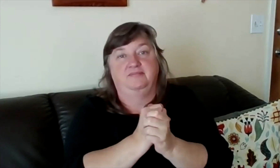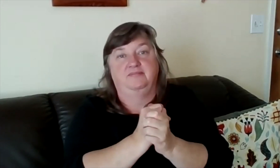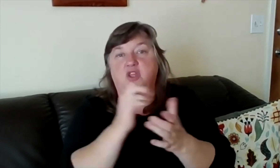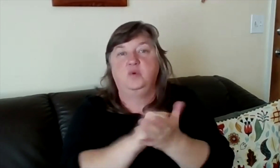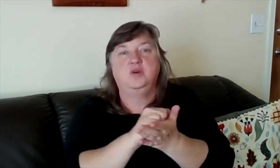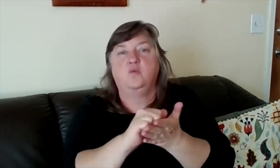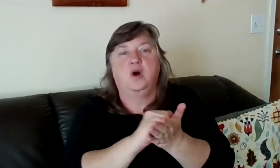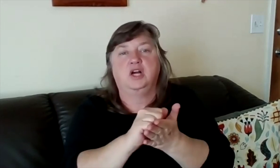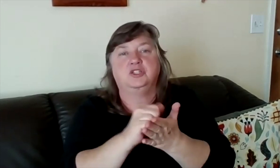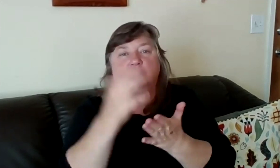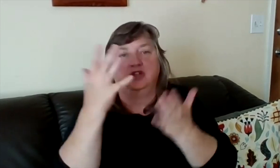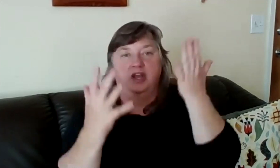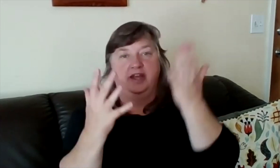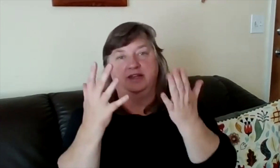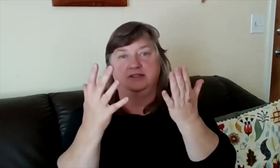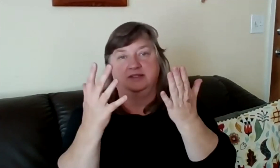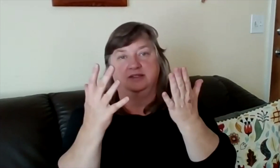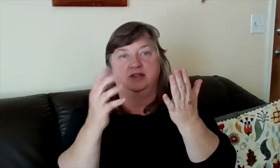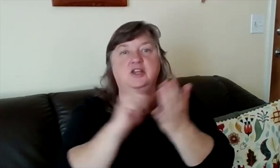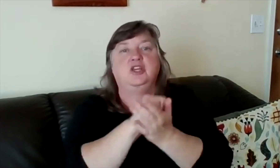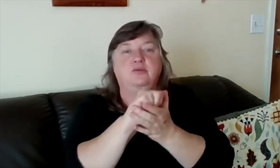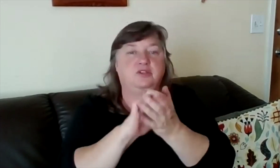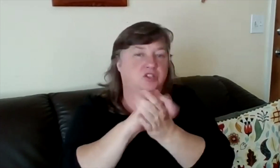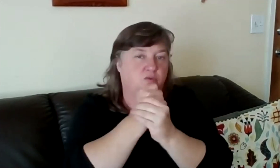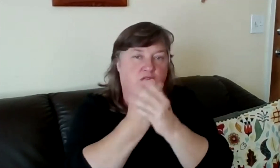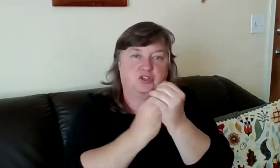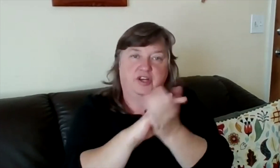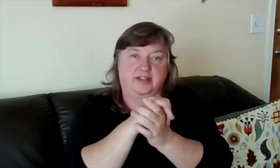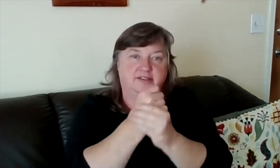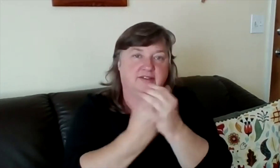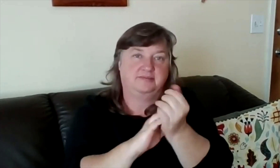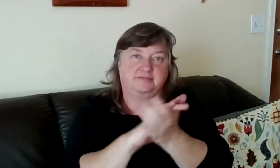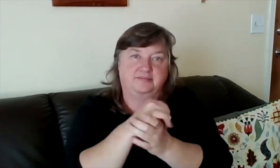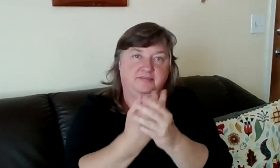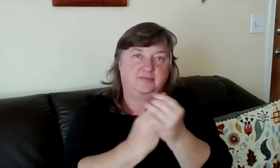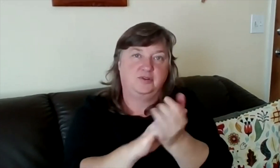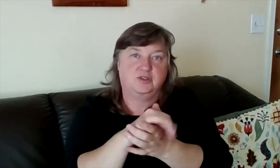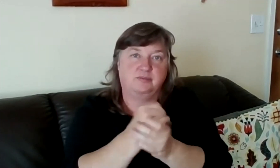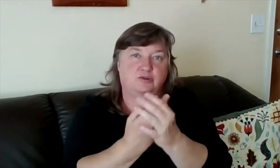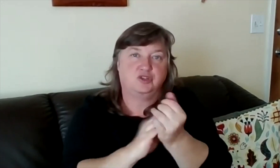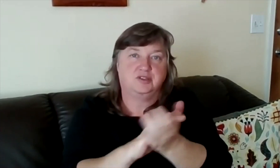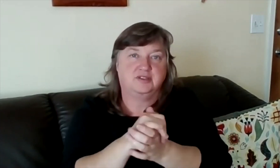You wouldn't wash your hands. You would just wash your hands. Use the motions.